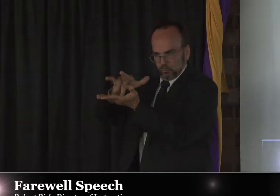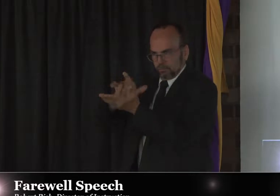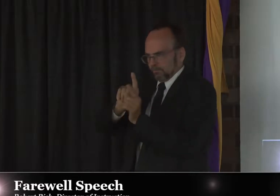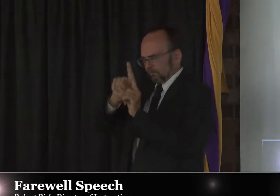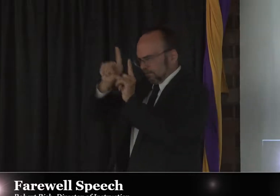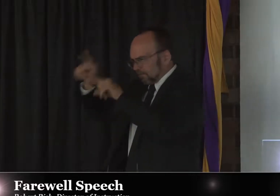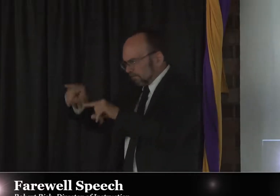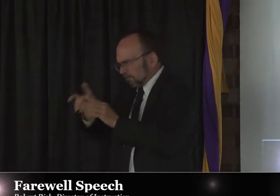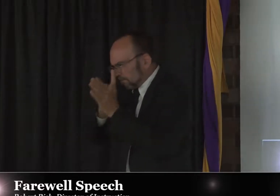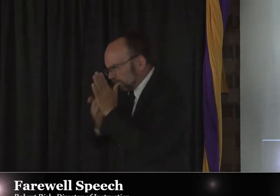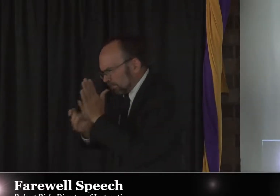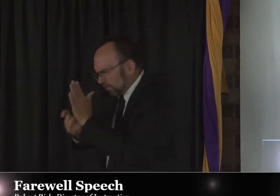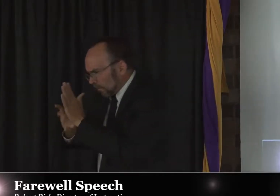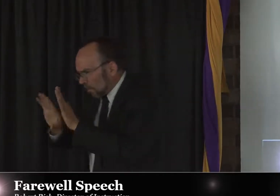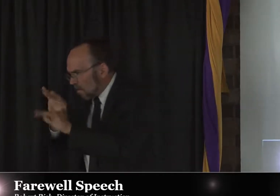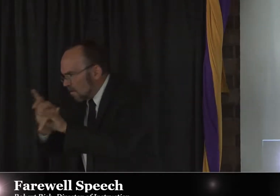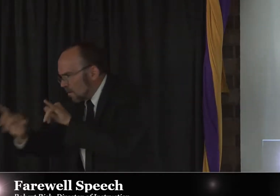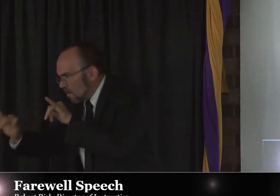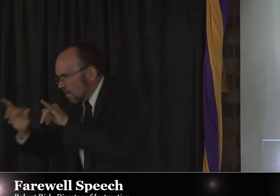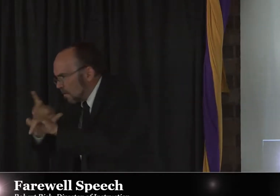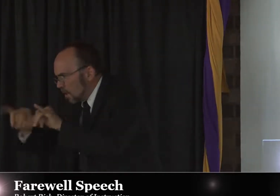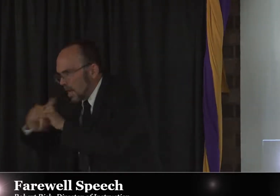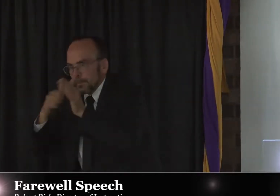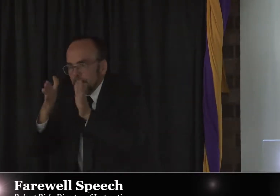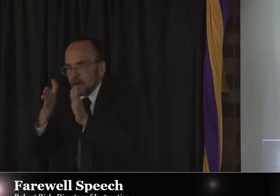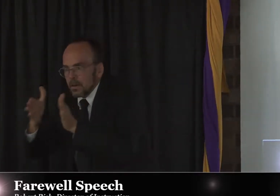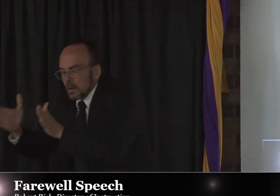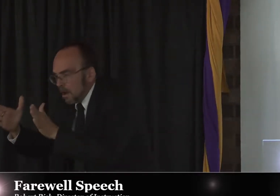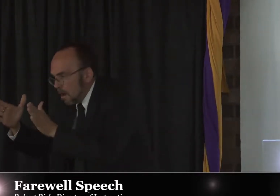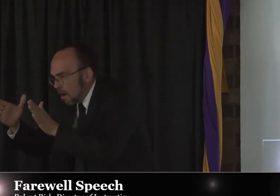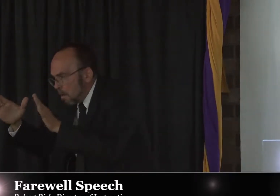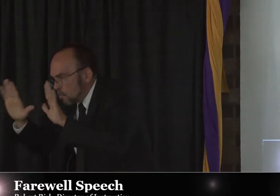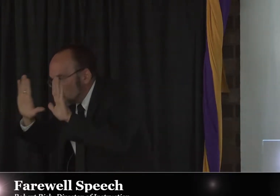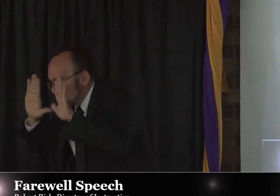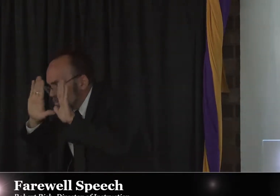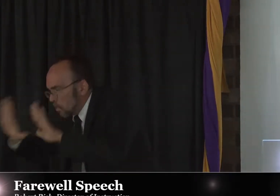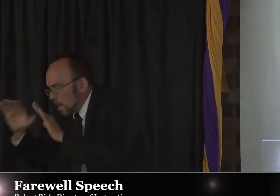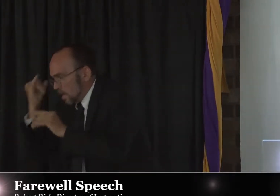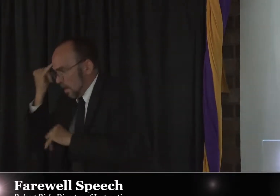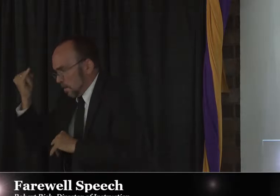he went to a drug therapy center and learned about the plans they had.